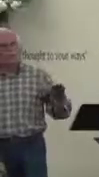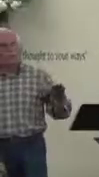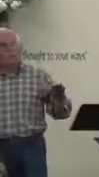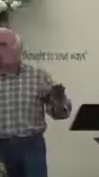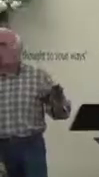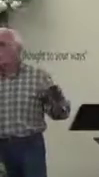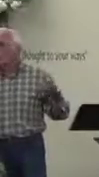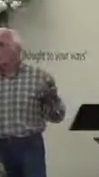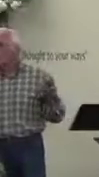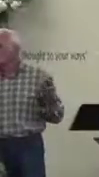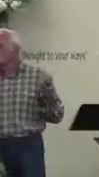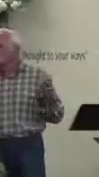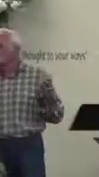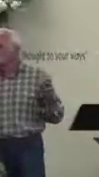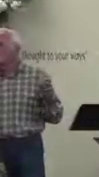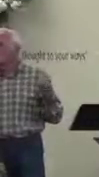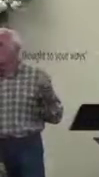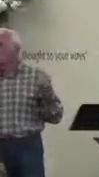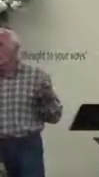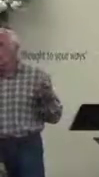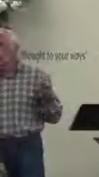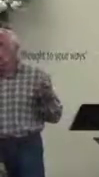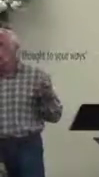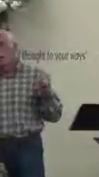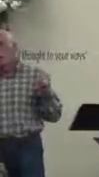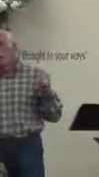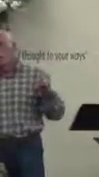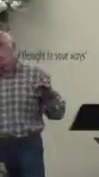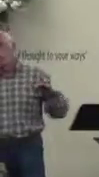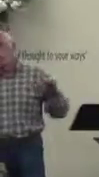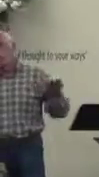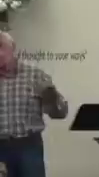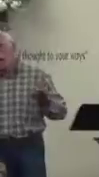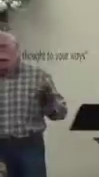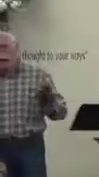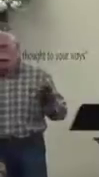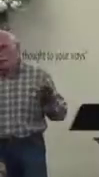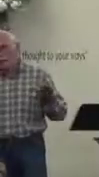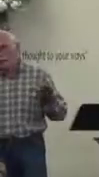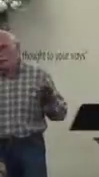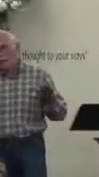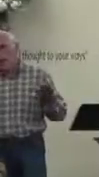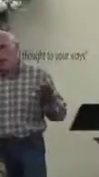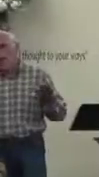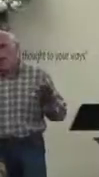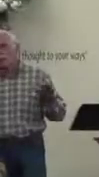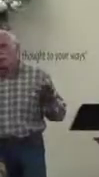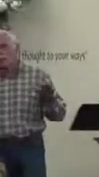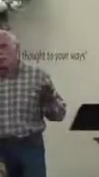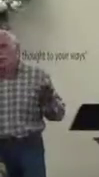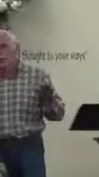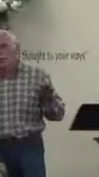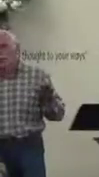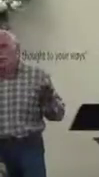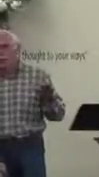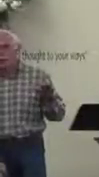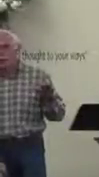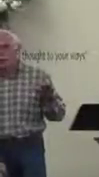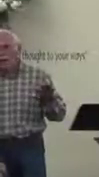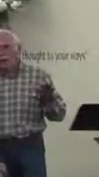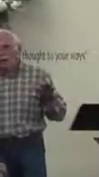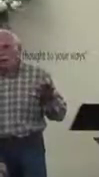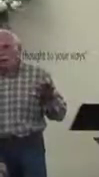know Josh Homburg and the SEND students that are here. We're so blessed to house them and have that be a part of our ministry.